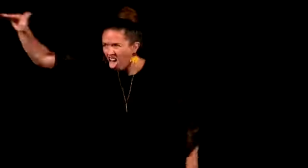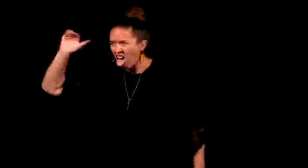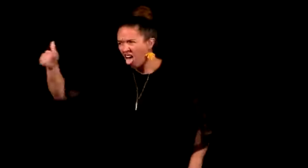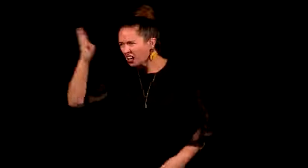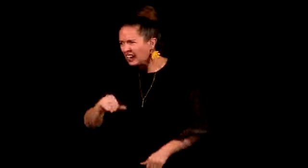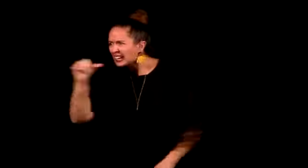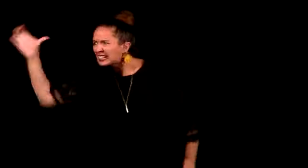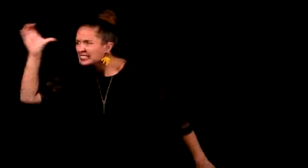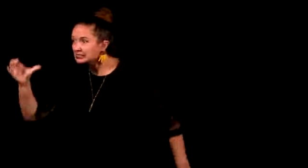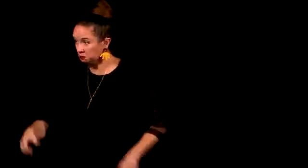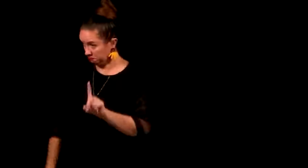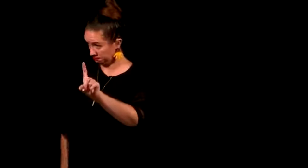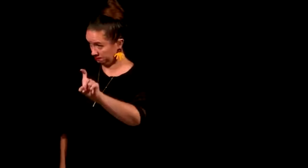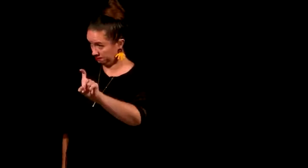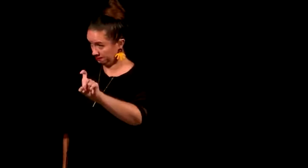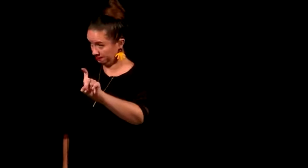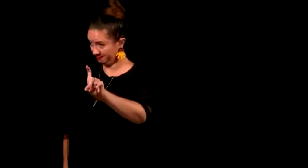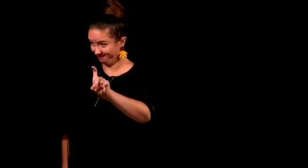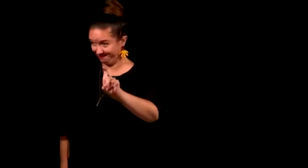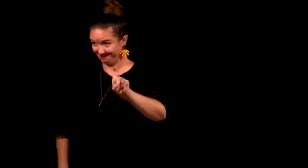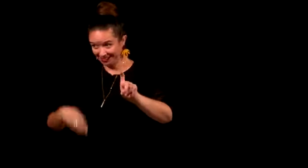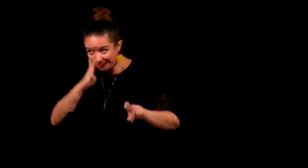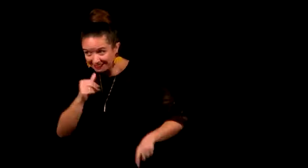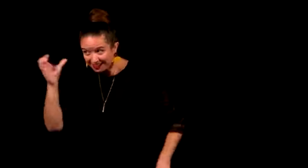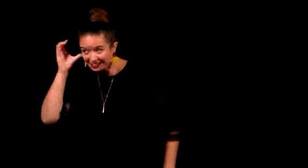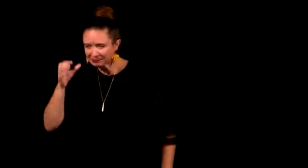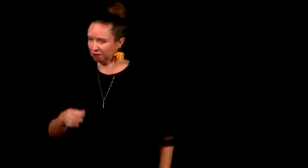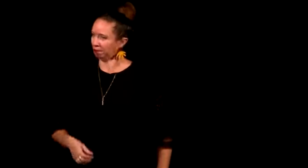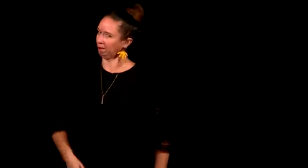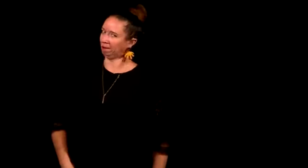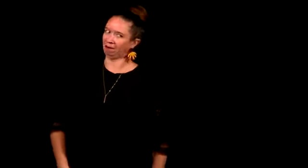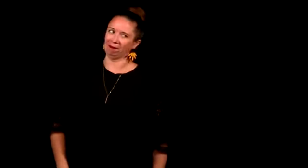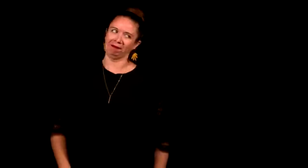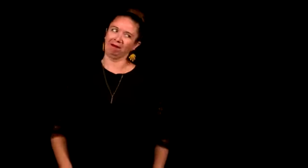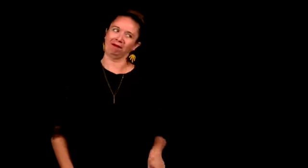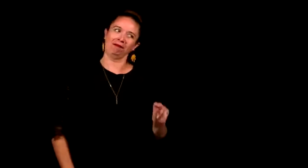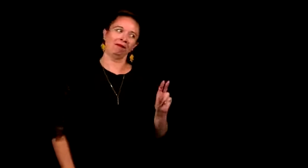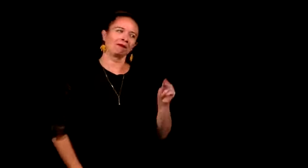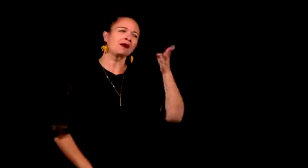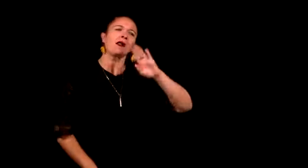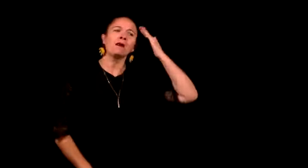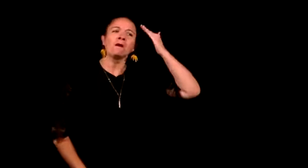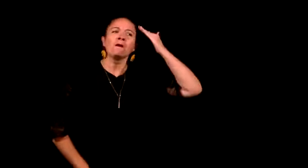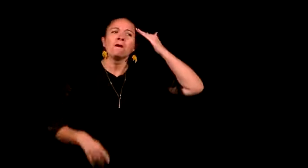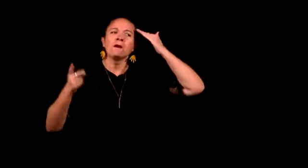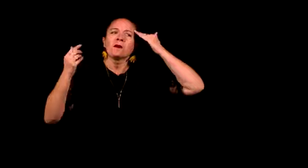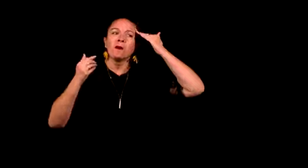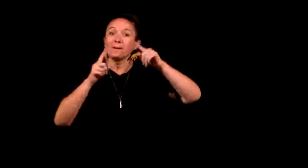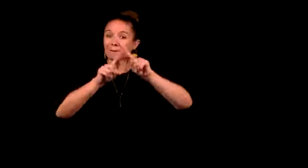God never answers. God doesn't hear me. Is that true? Is God not listening?